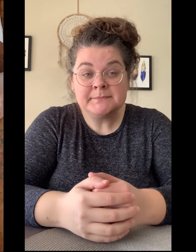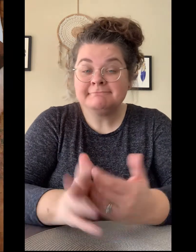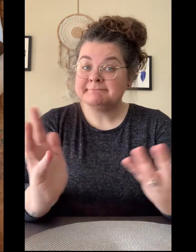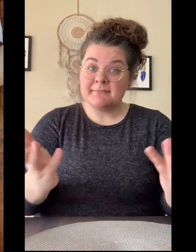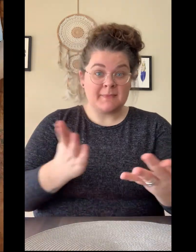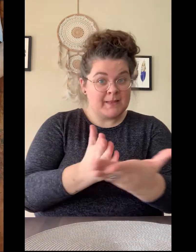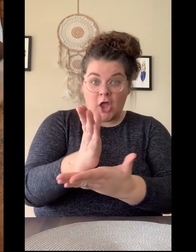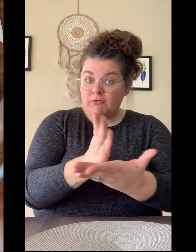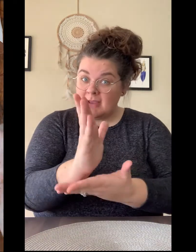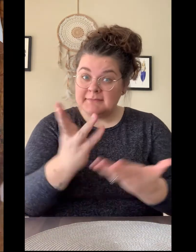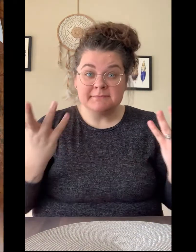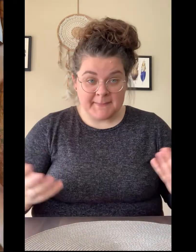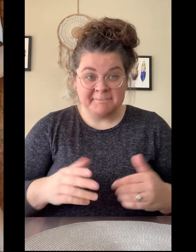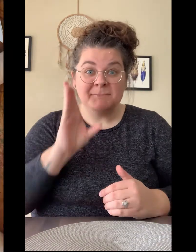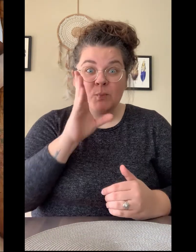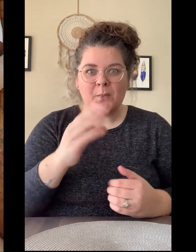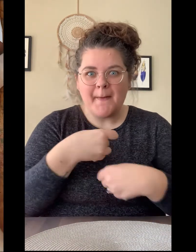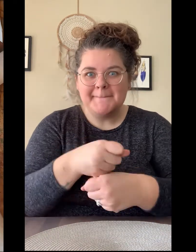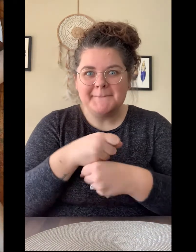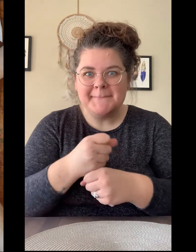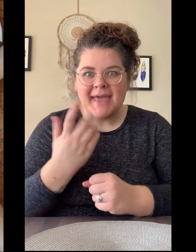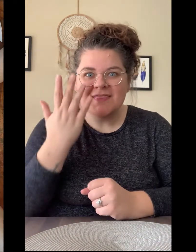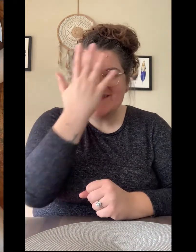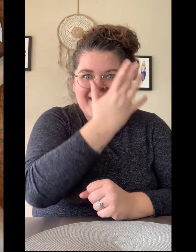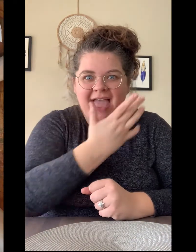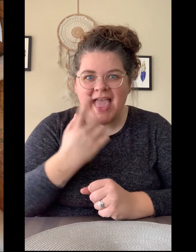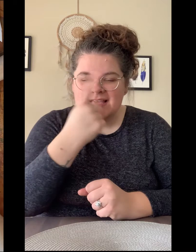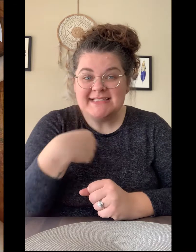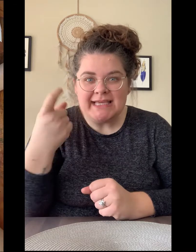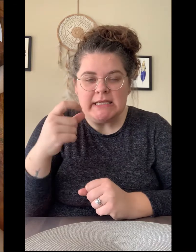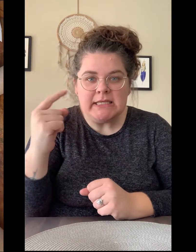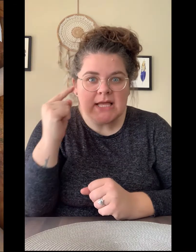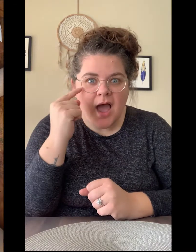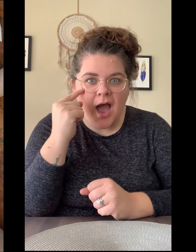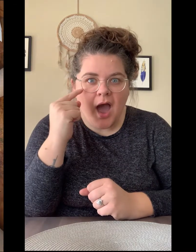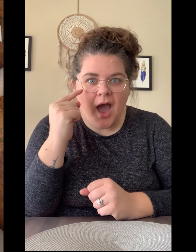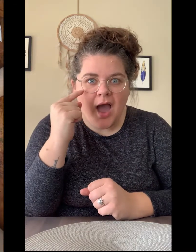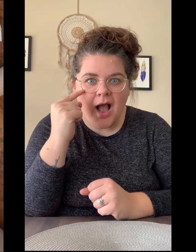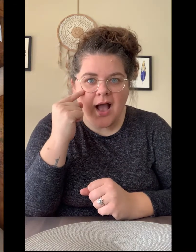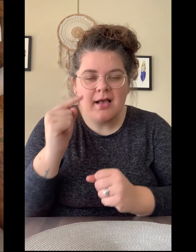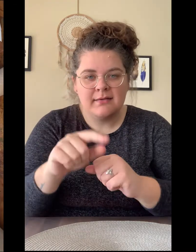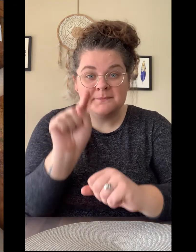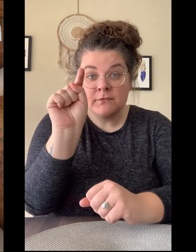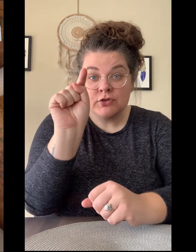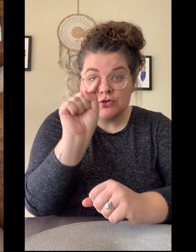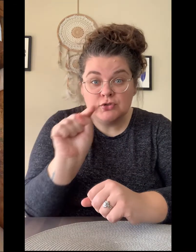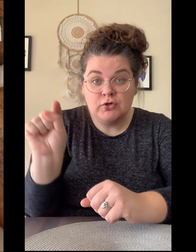All right, we will make the face. So he needs an eyeball. Circle.